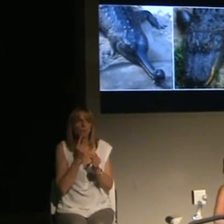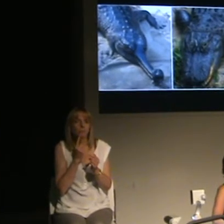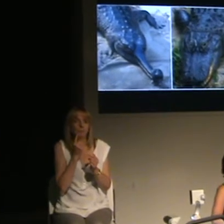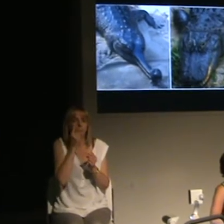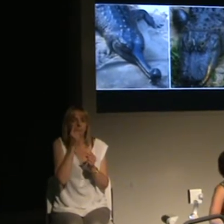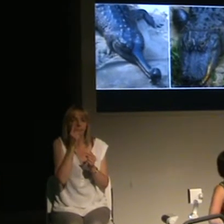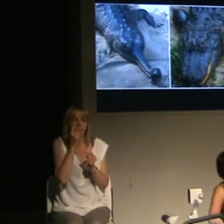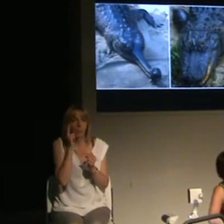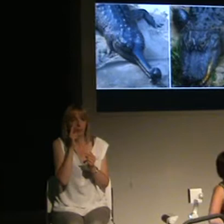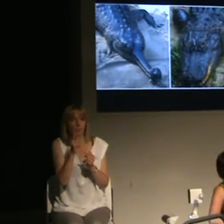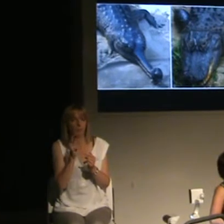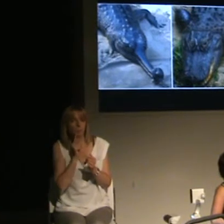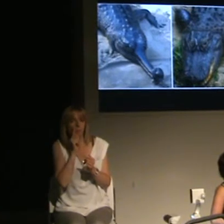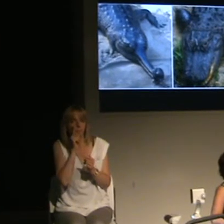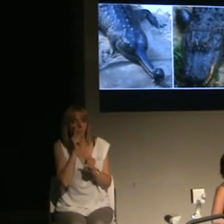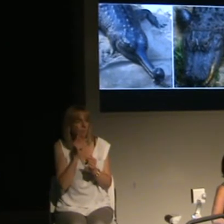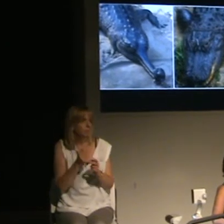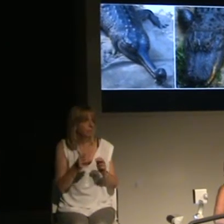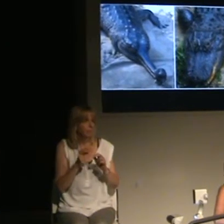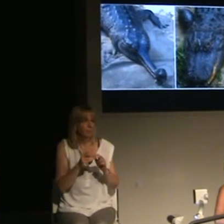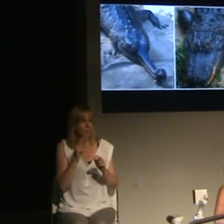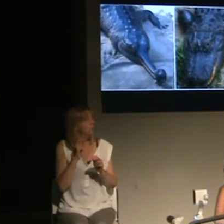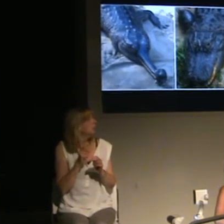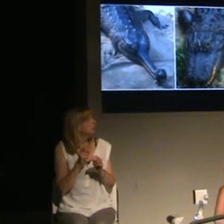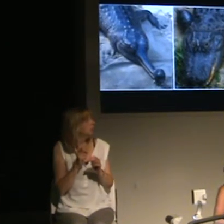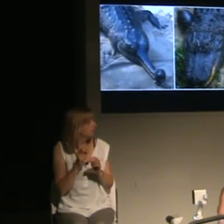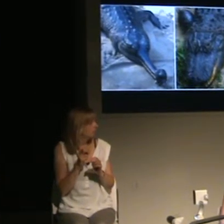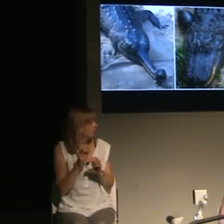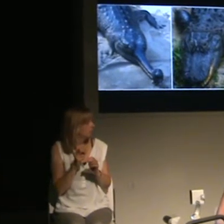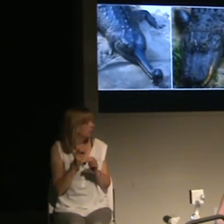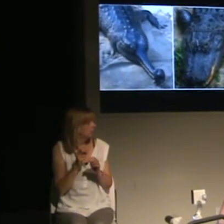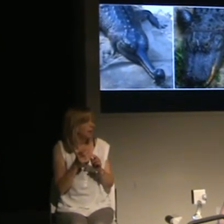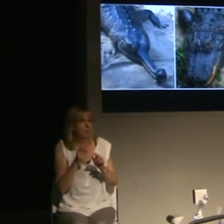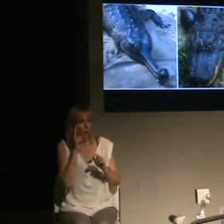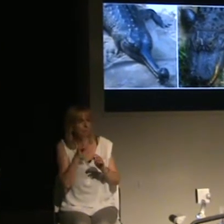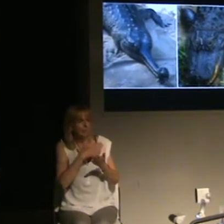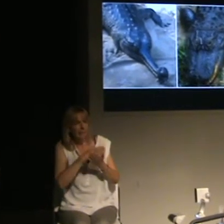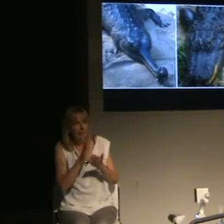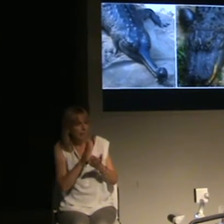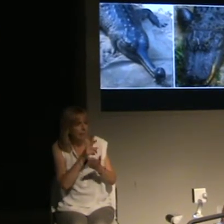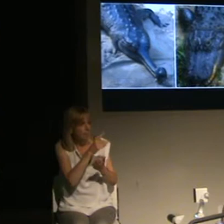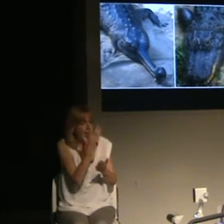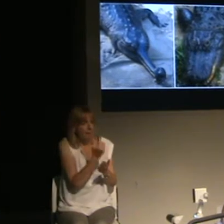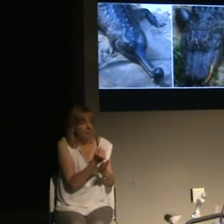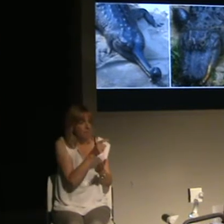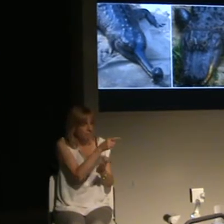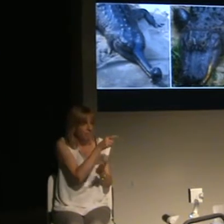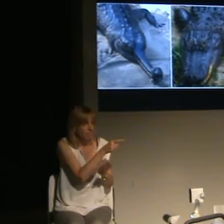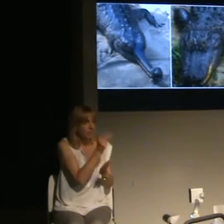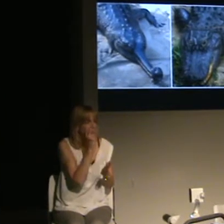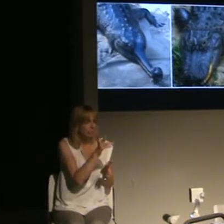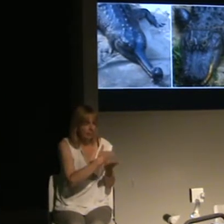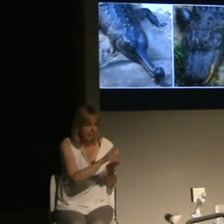through. And hopefully, if you can't see that too clearly in this picture, we're going to go and look at one of our specimens in just a